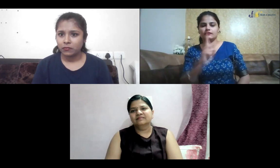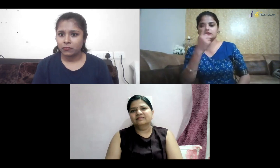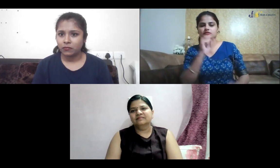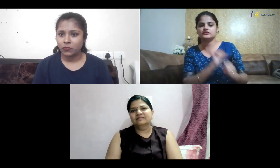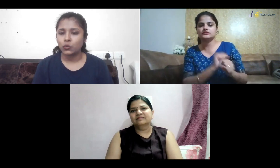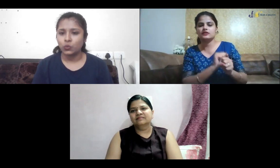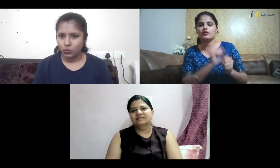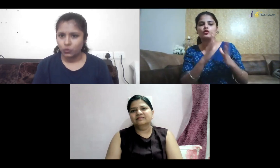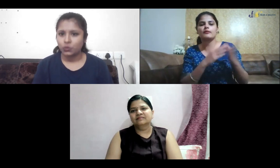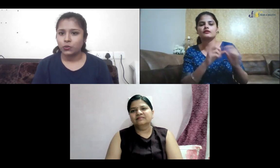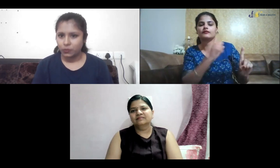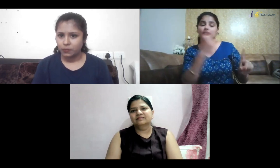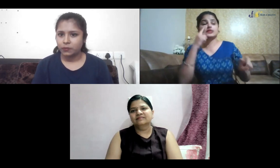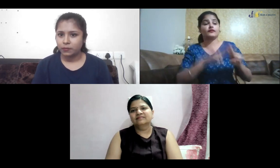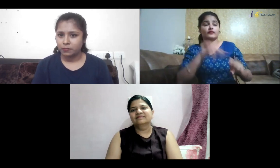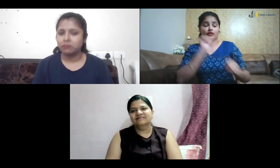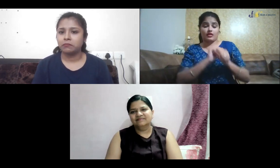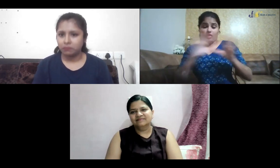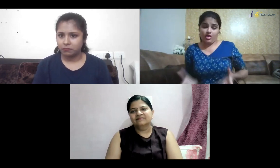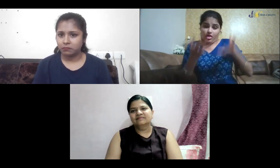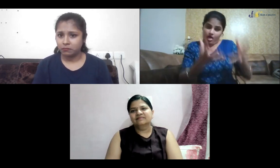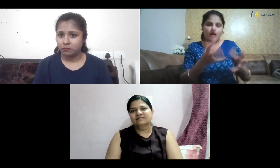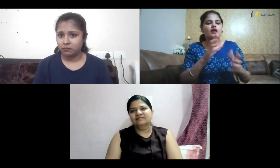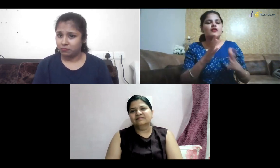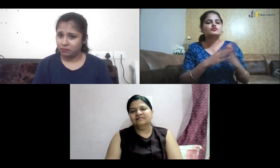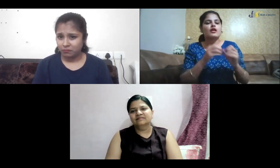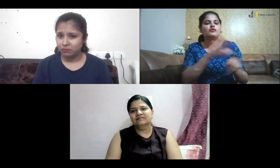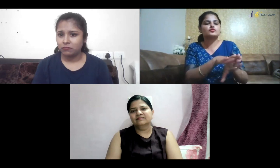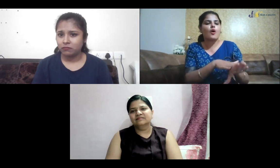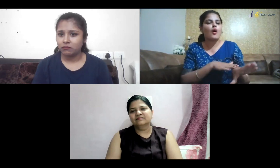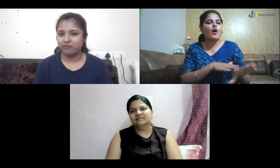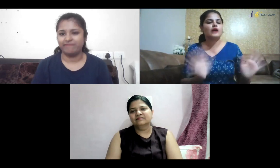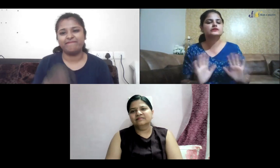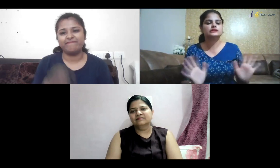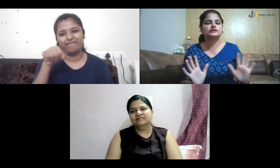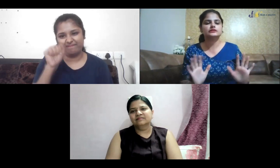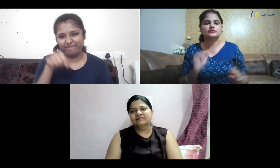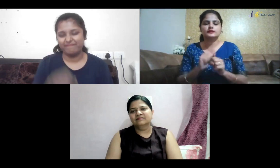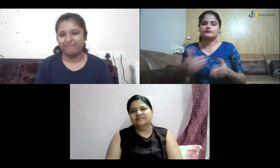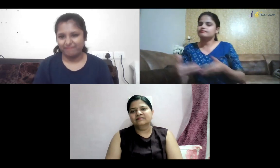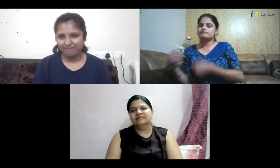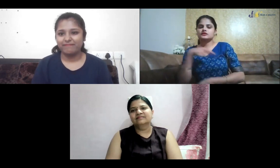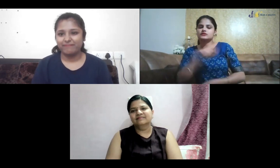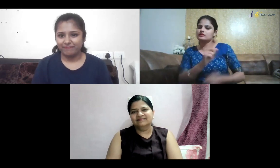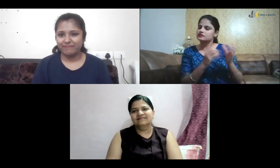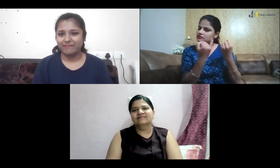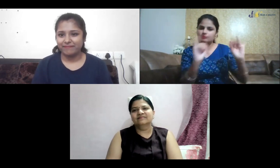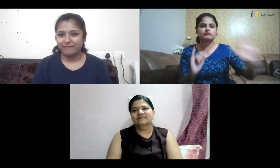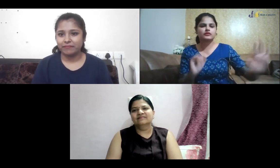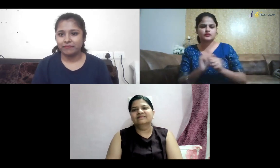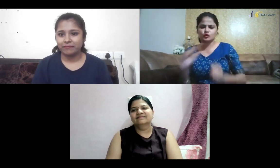she saw me when I came here, so she didn't provide me all the household